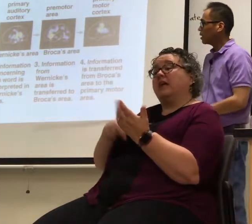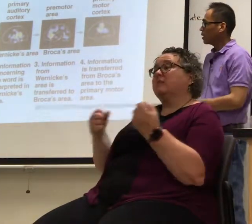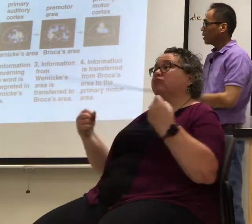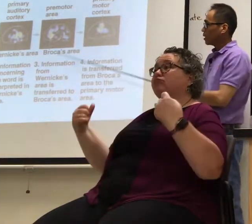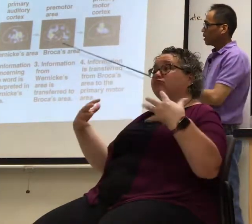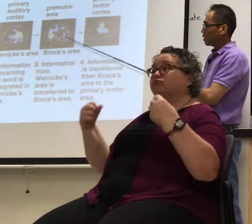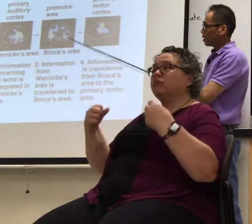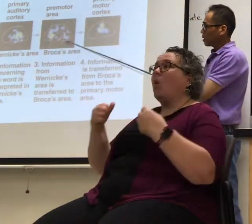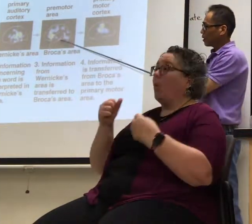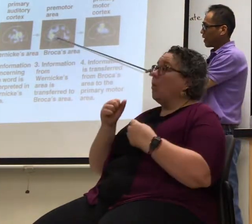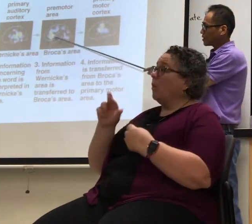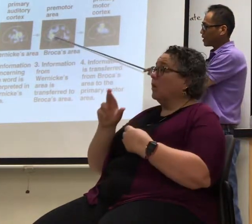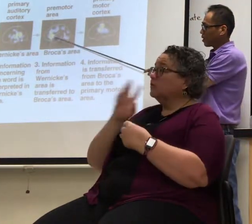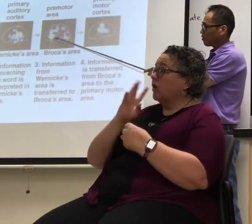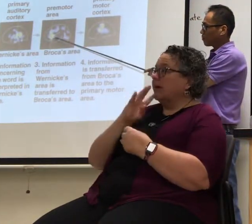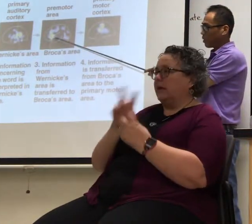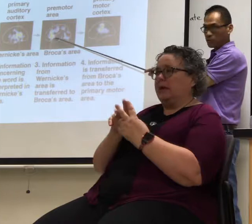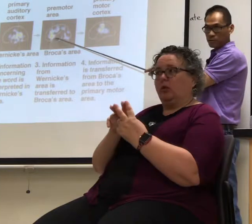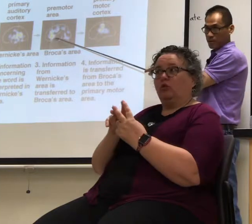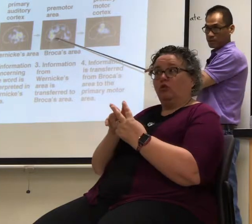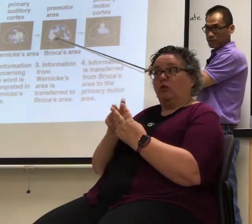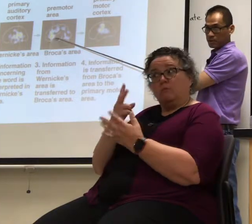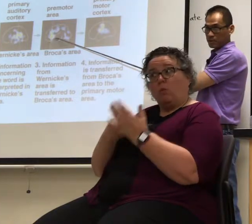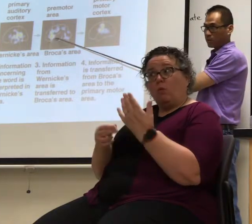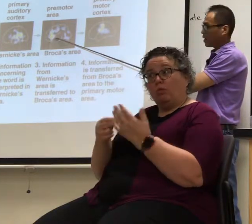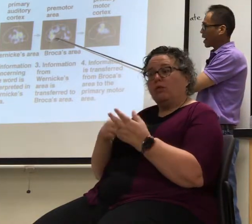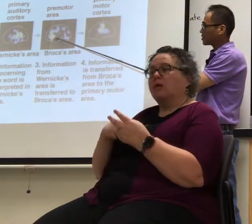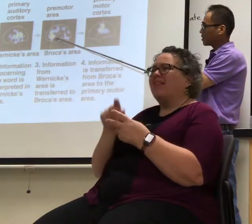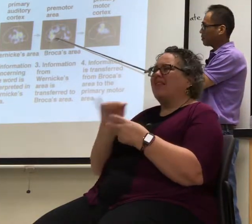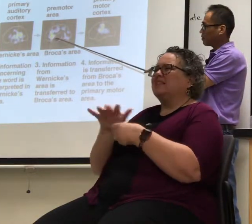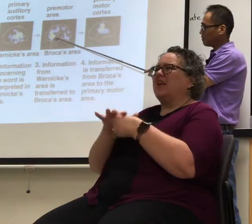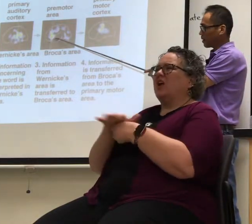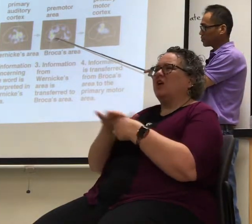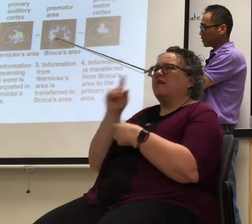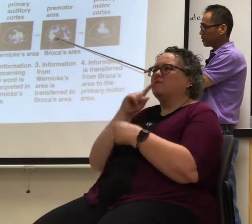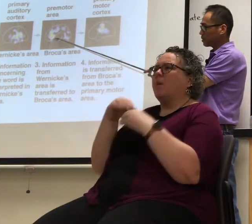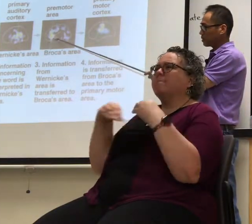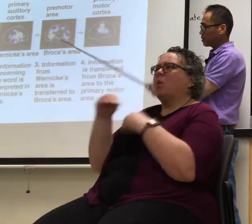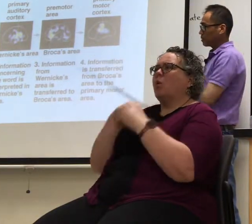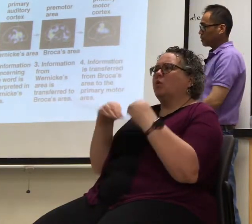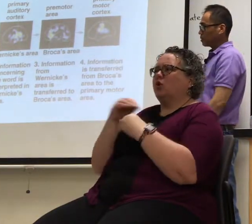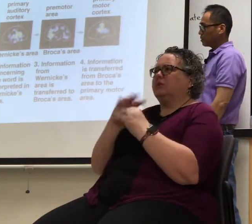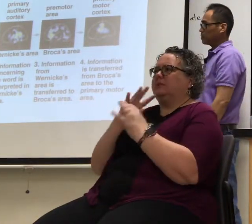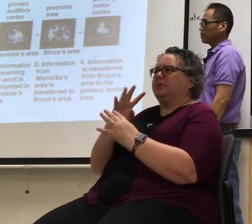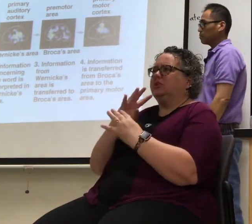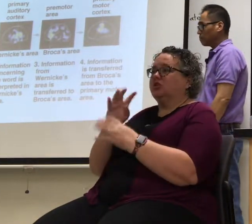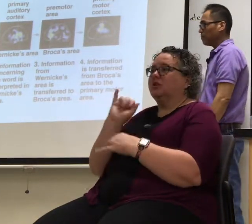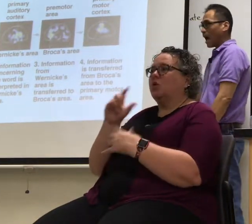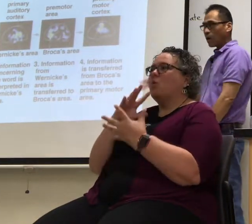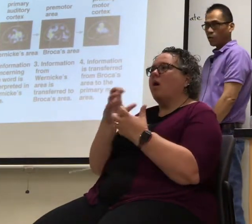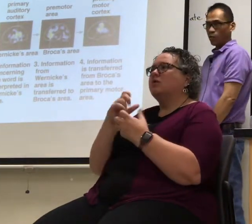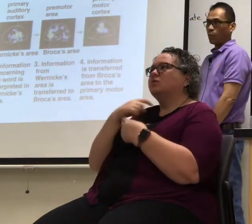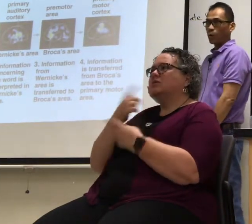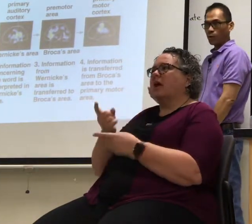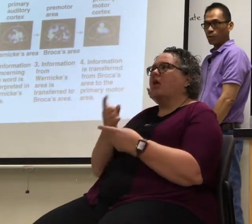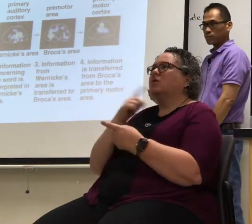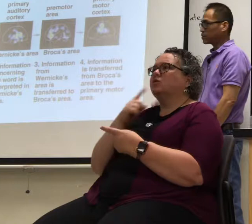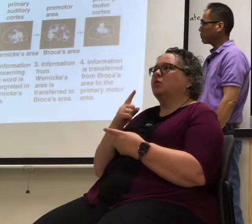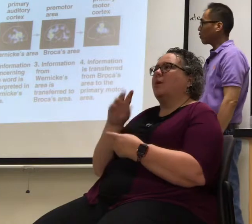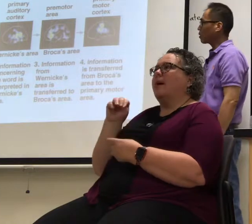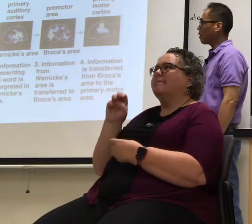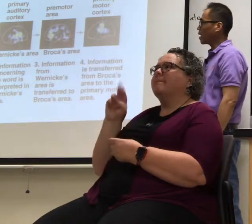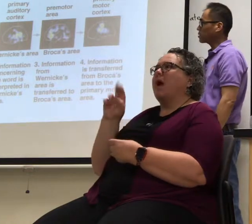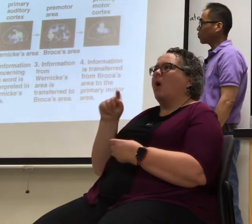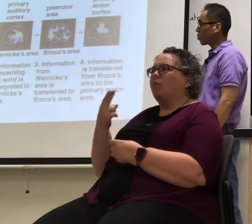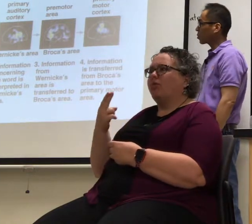loud, that's the area for motor speech. You want to execute the function to mouth the words,